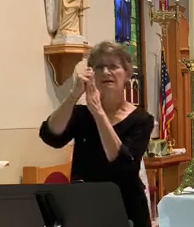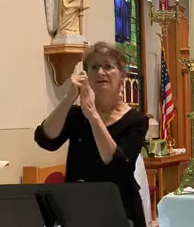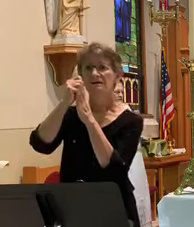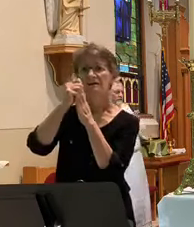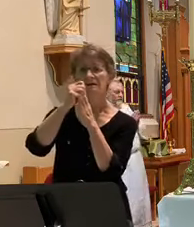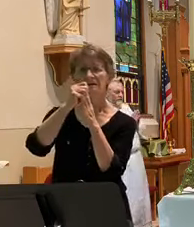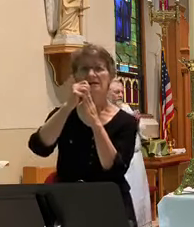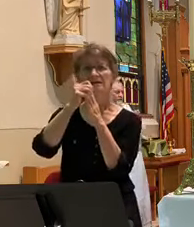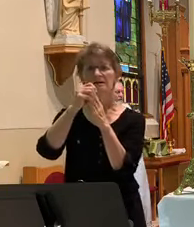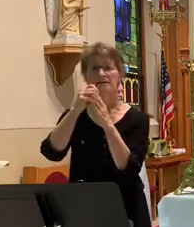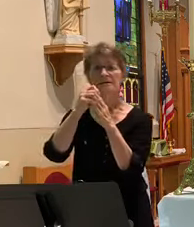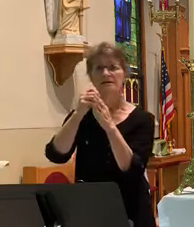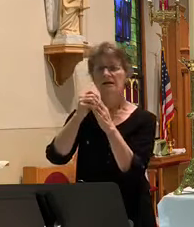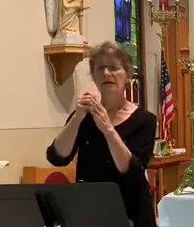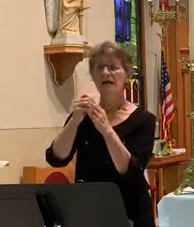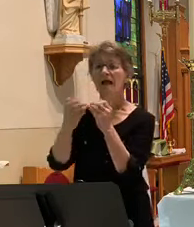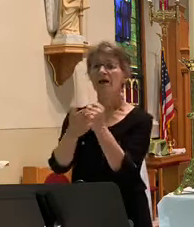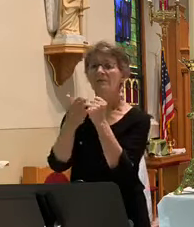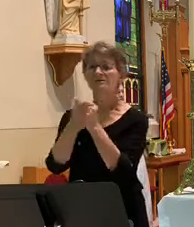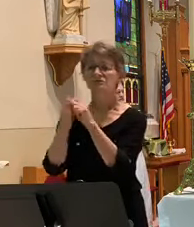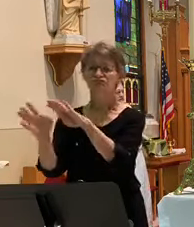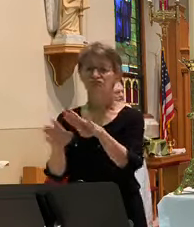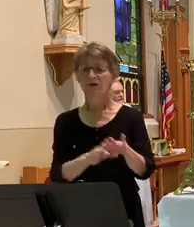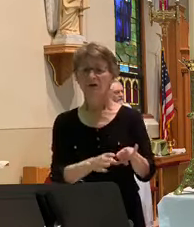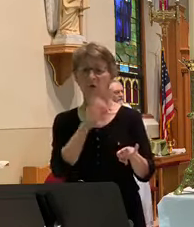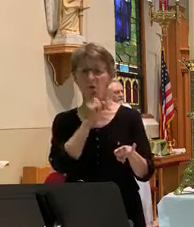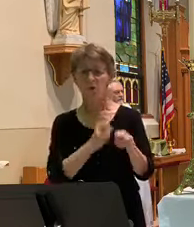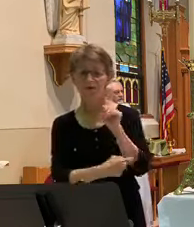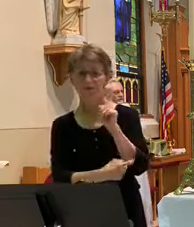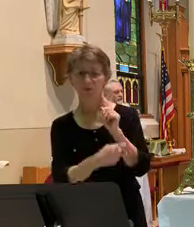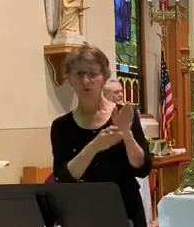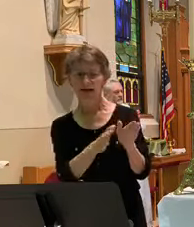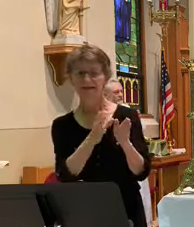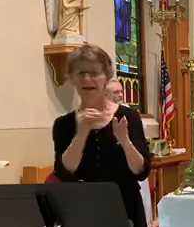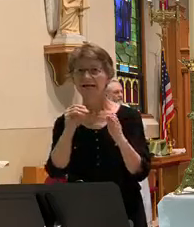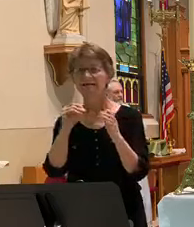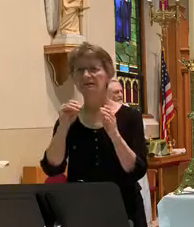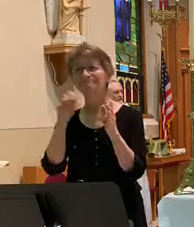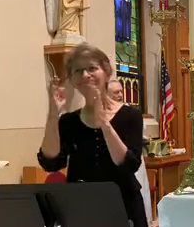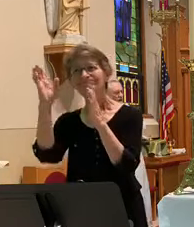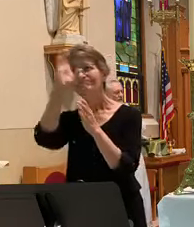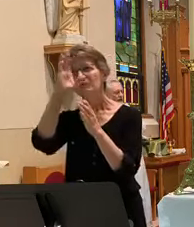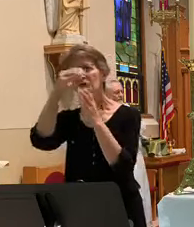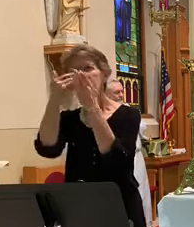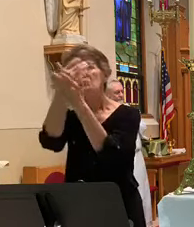to pass from former ways to newness of life, through Christ our Lord.